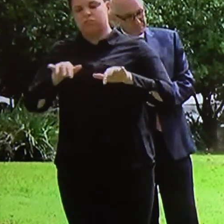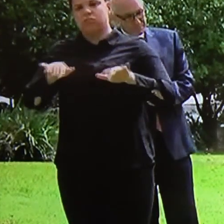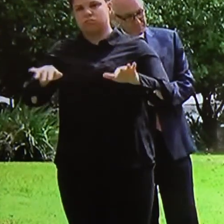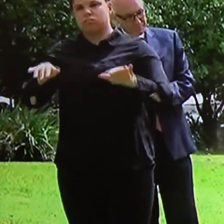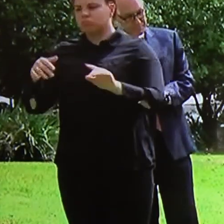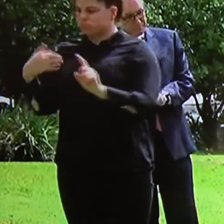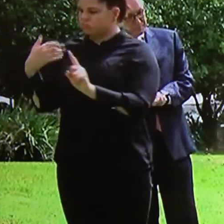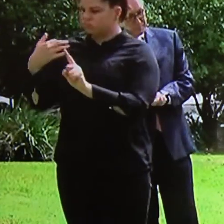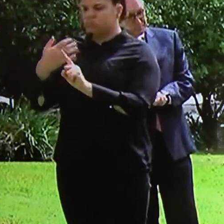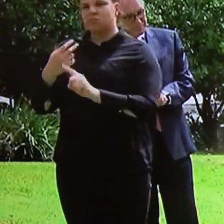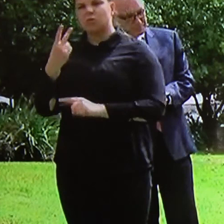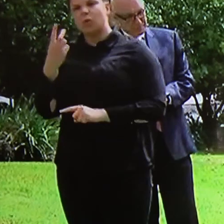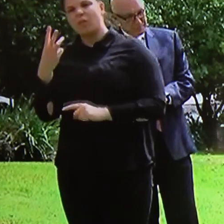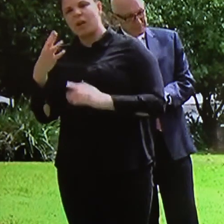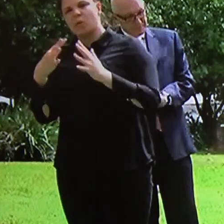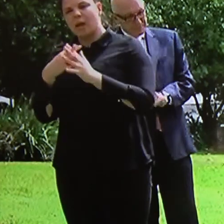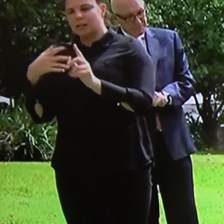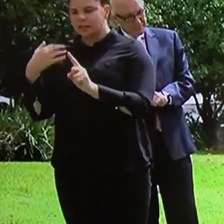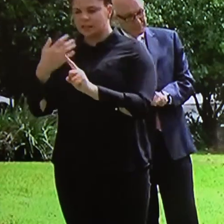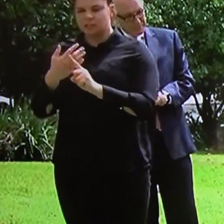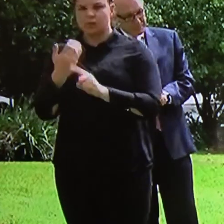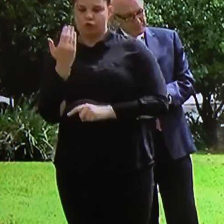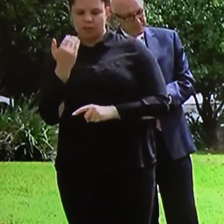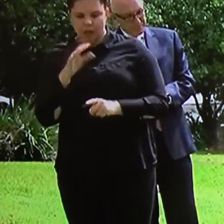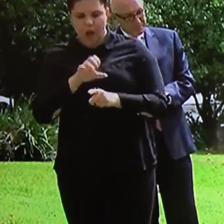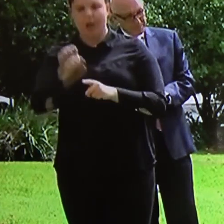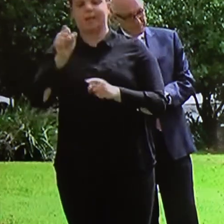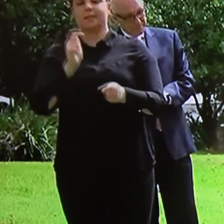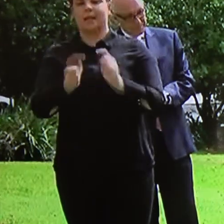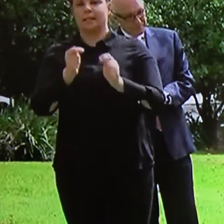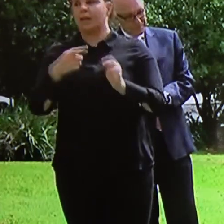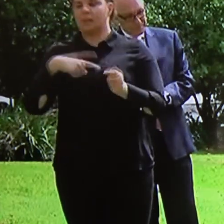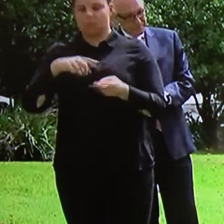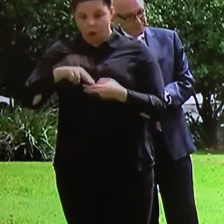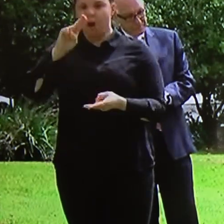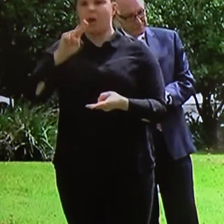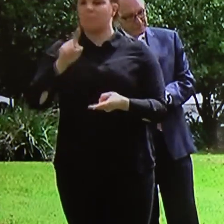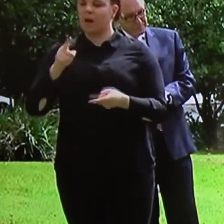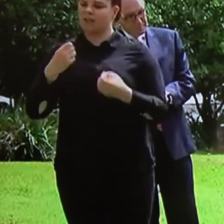few weeks, but they've just been tested recently, which is why the numbers have gone up so high.